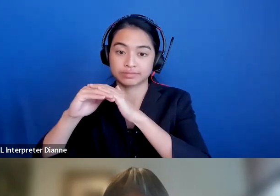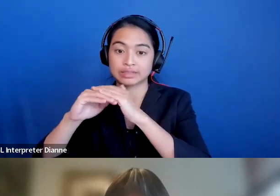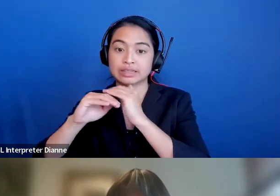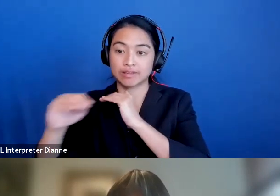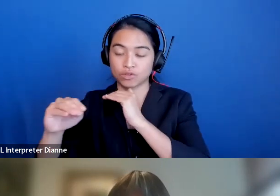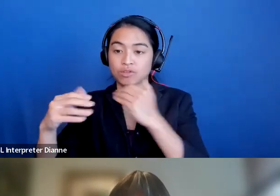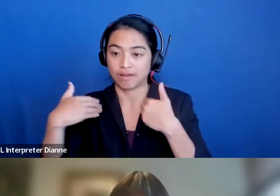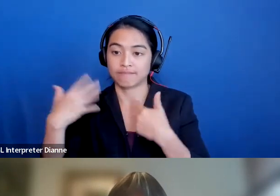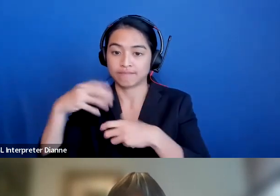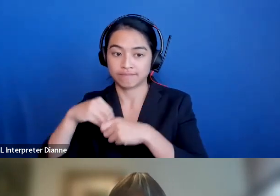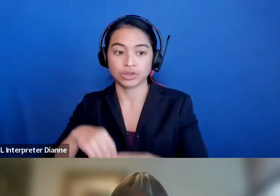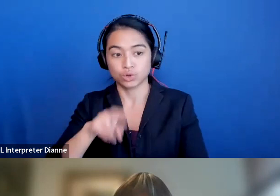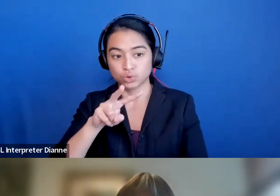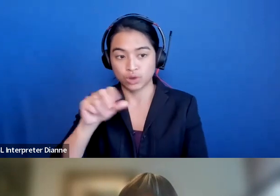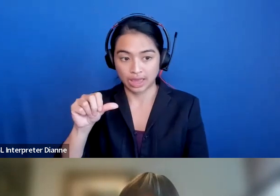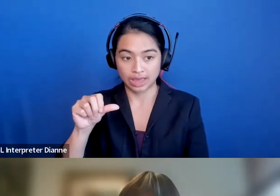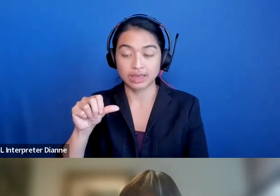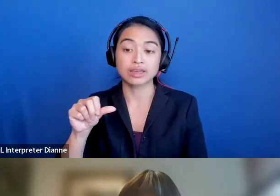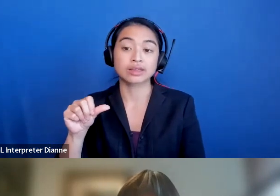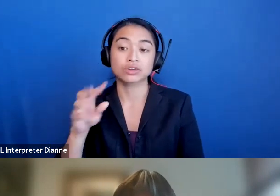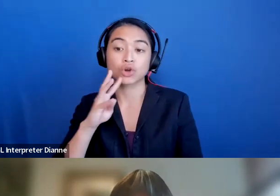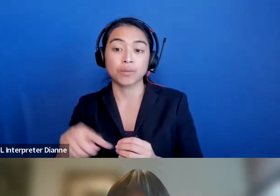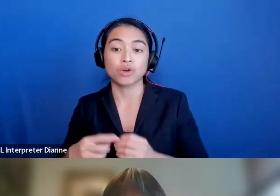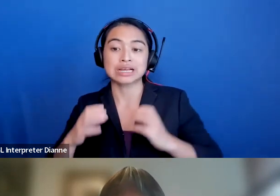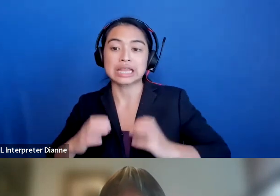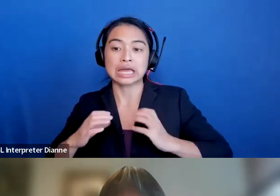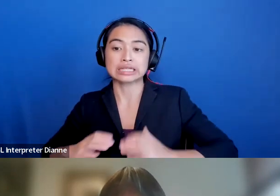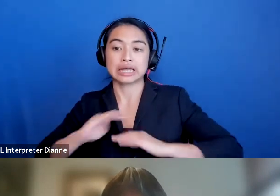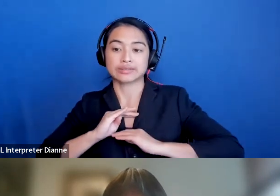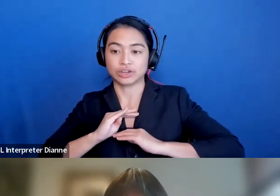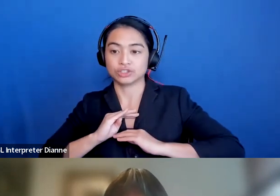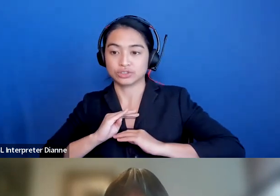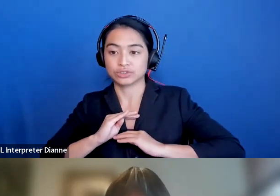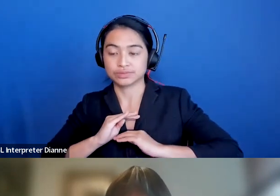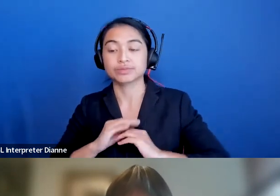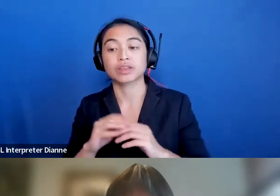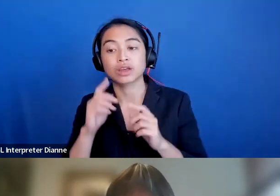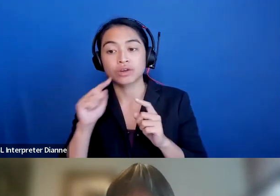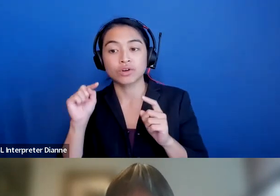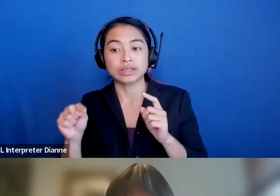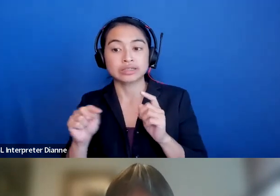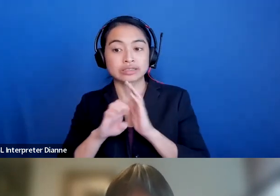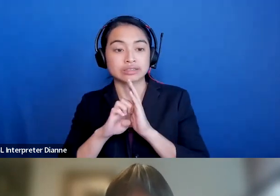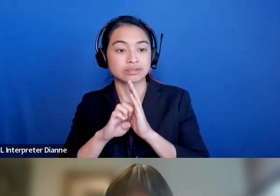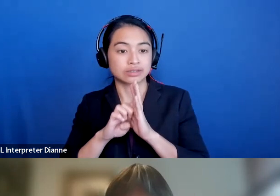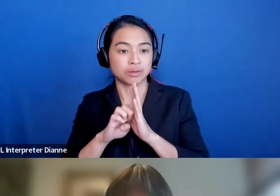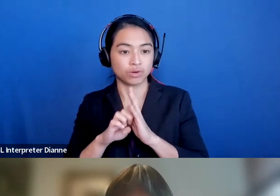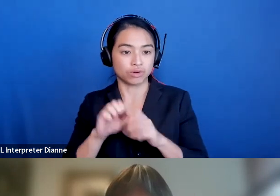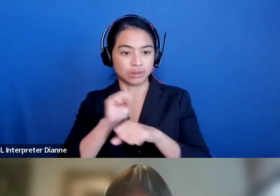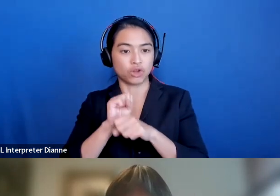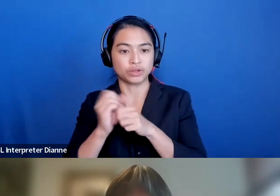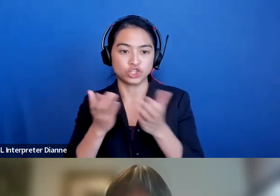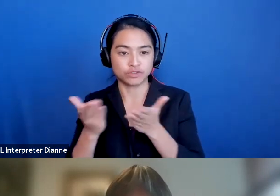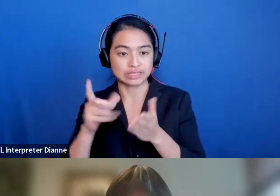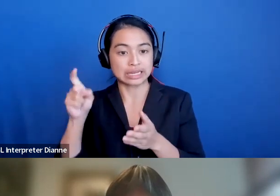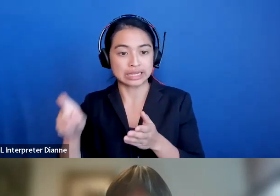So 2A goes into client satisfaction. Okay, and for this example, employment services and